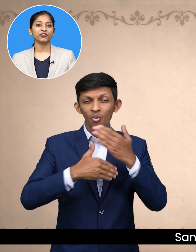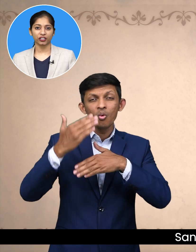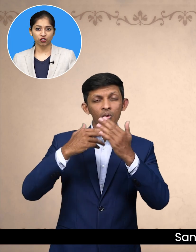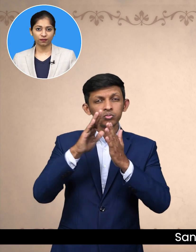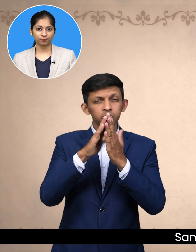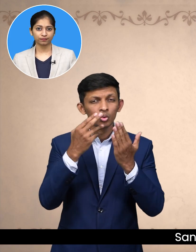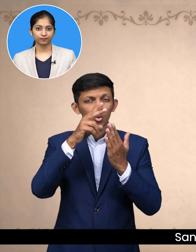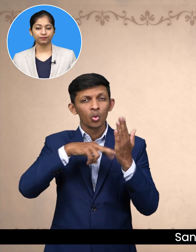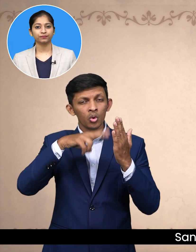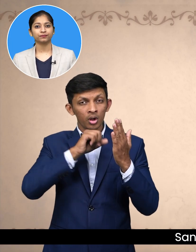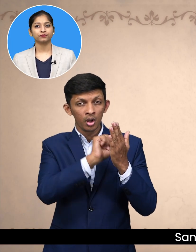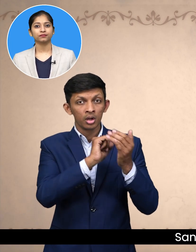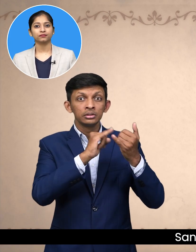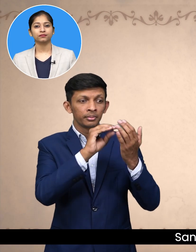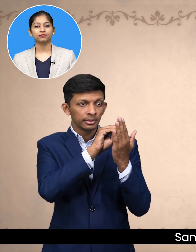Sangam literature.